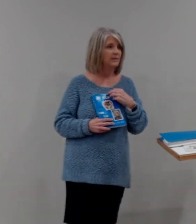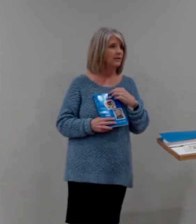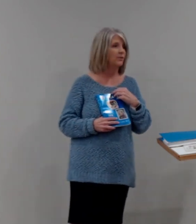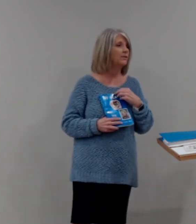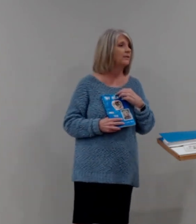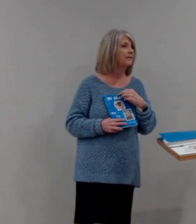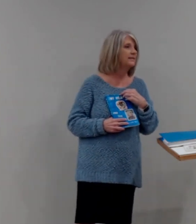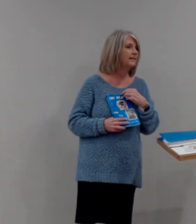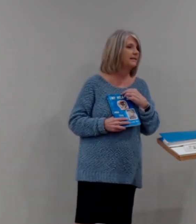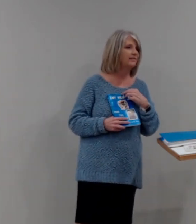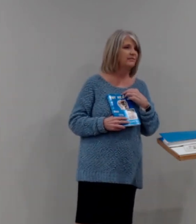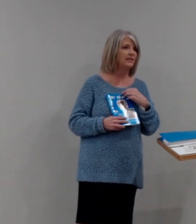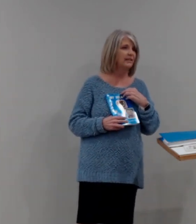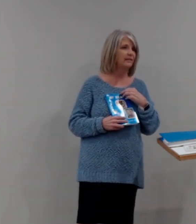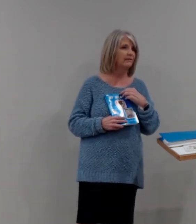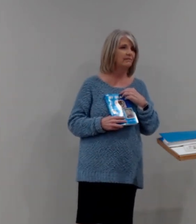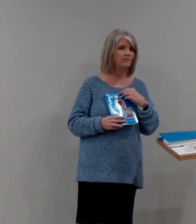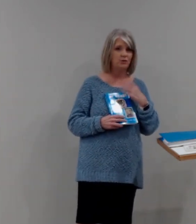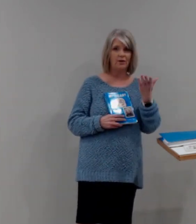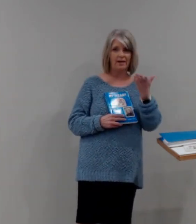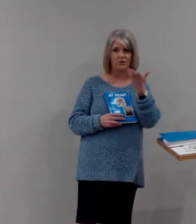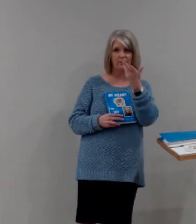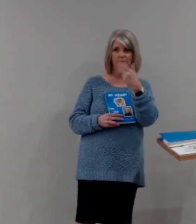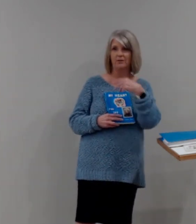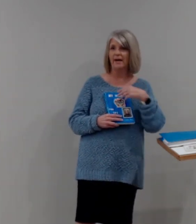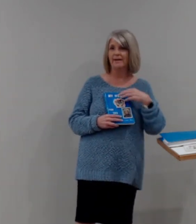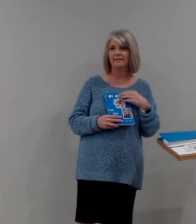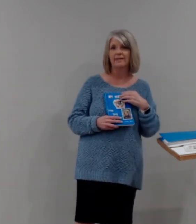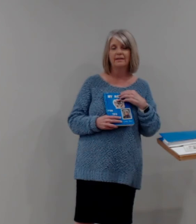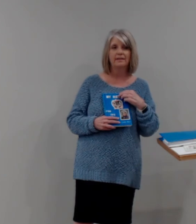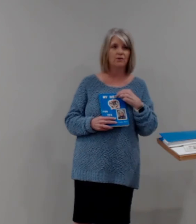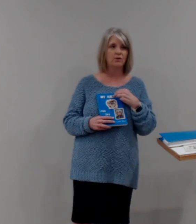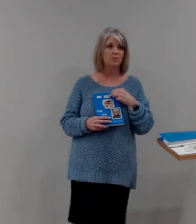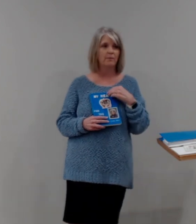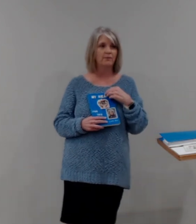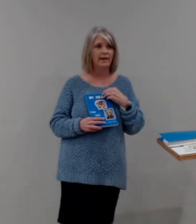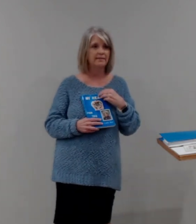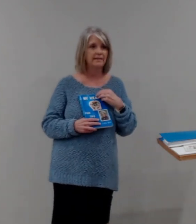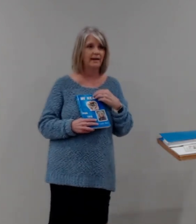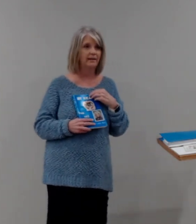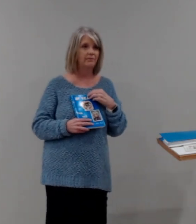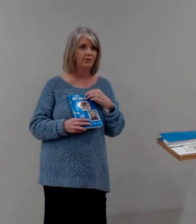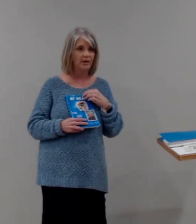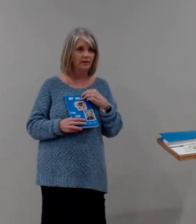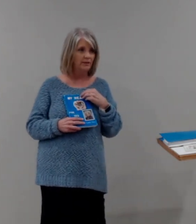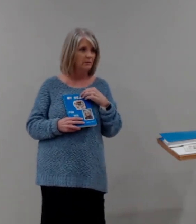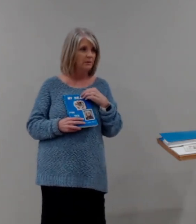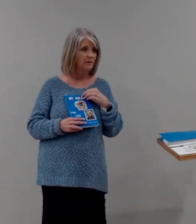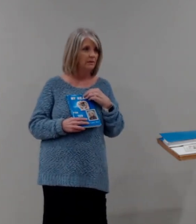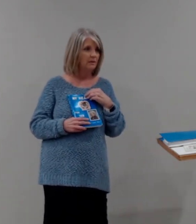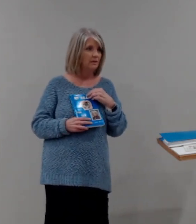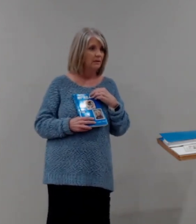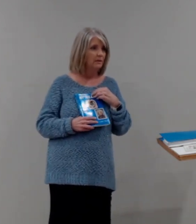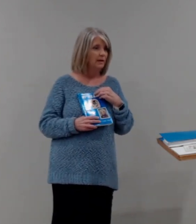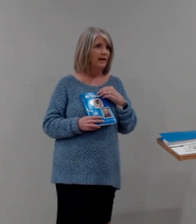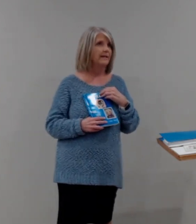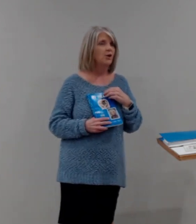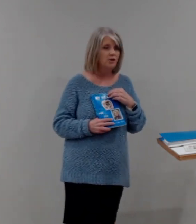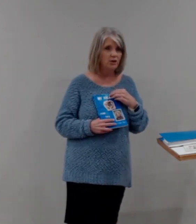are 10, 15, your age. Some of you guys never heard your mom and dad say I love you or hug you. That's hard to